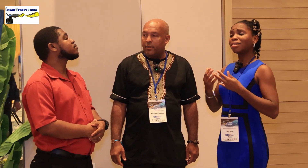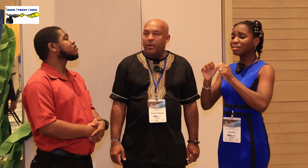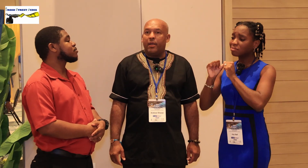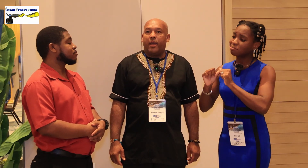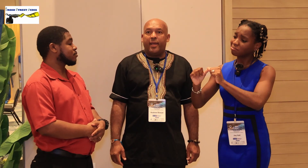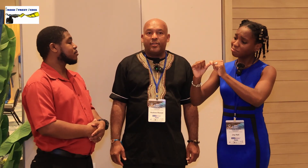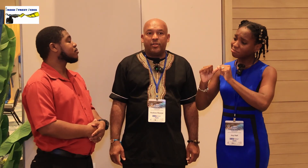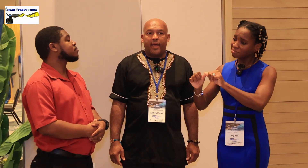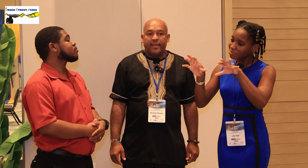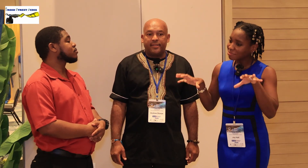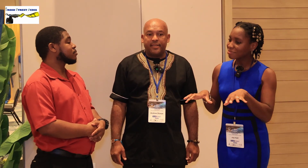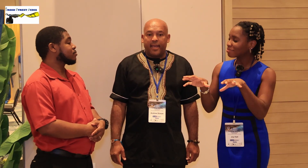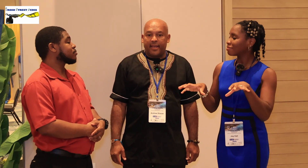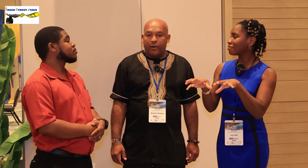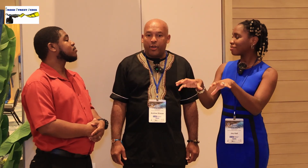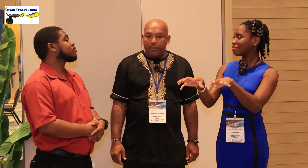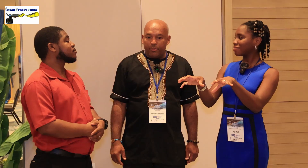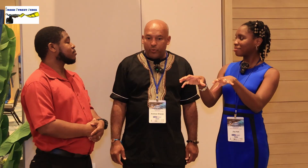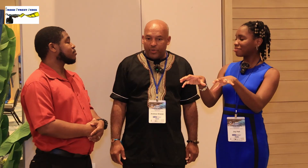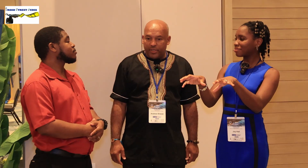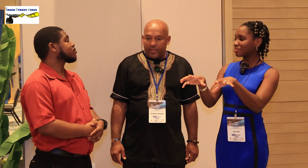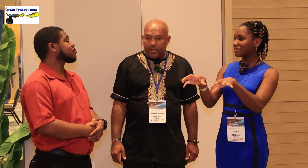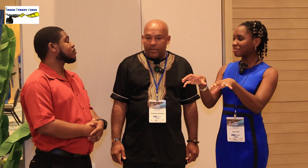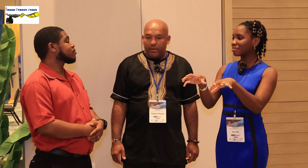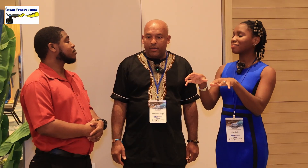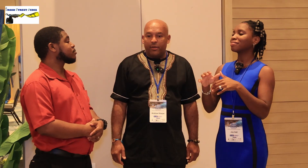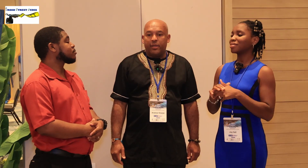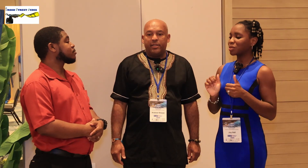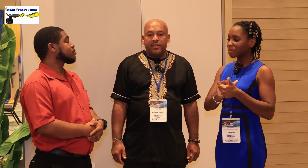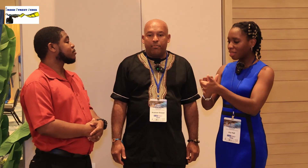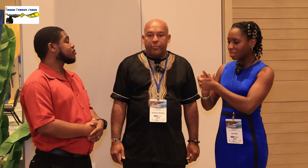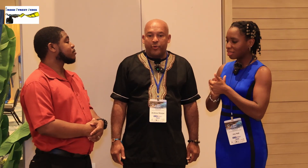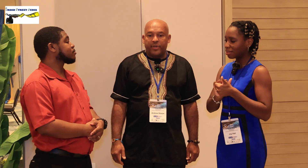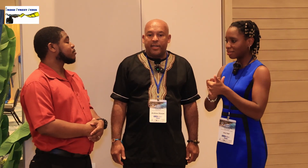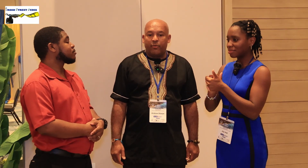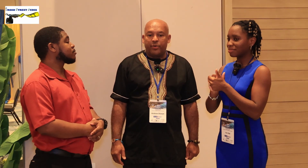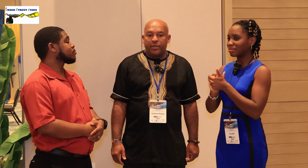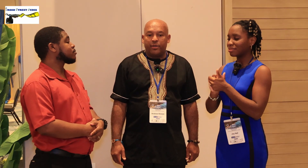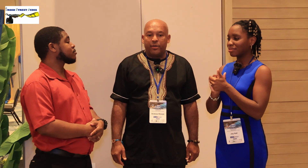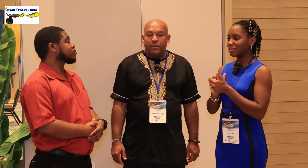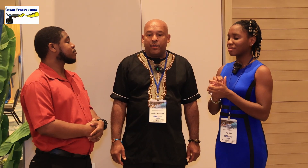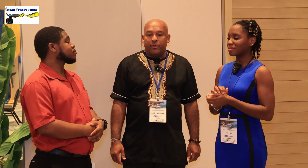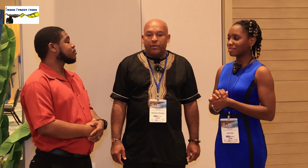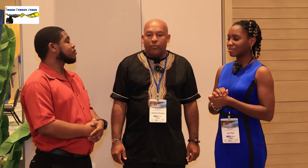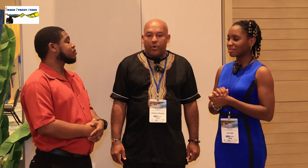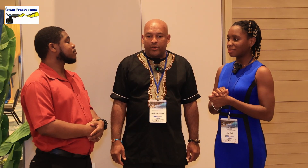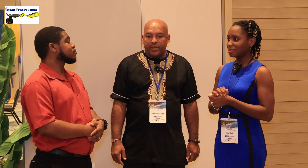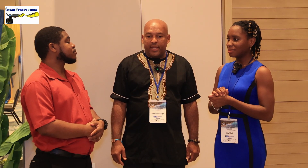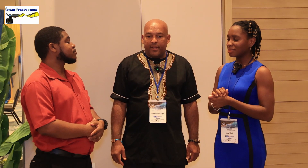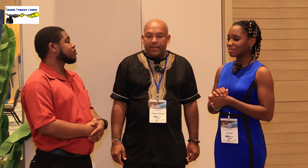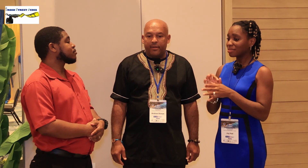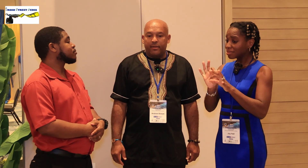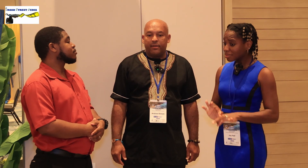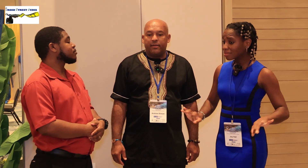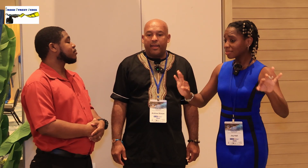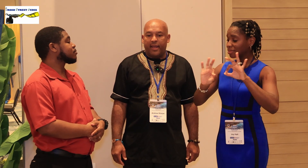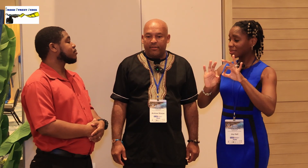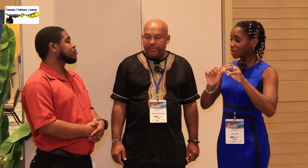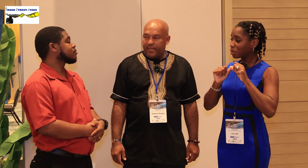on. As a community, it's important that we work